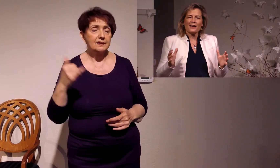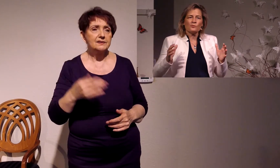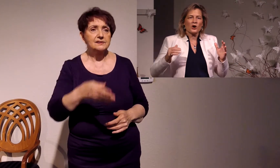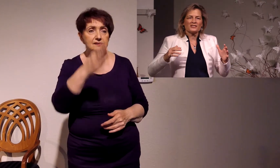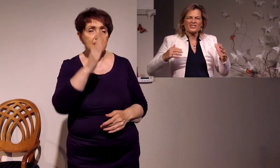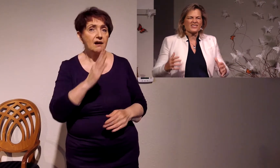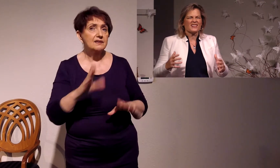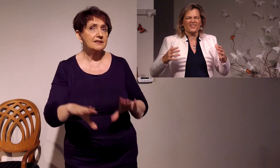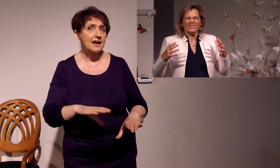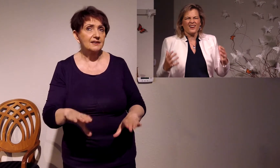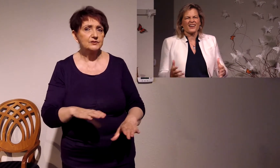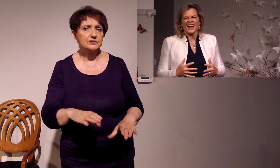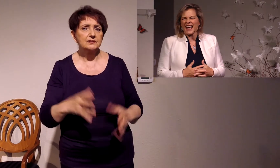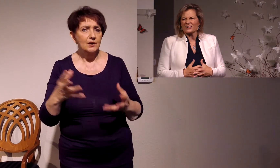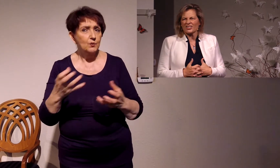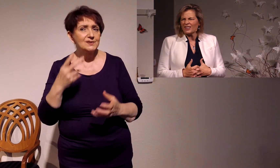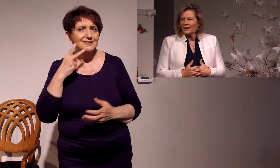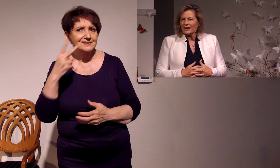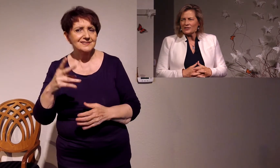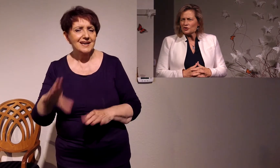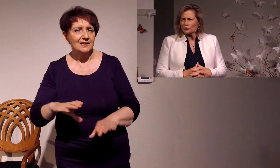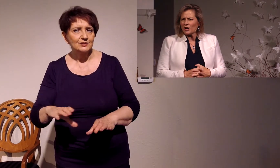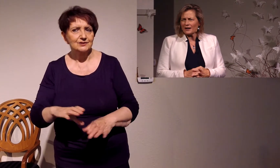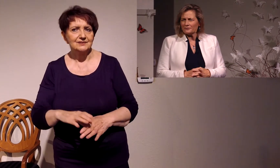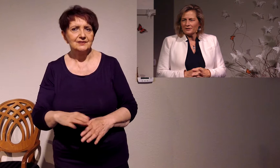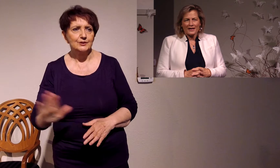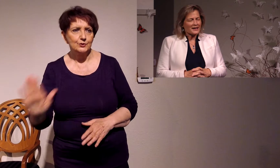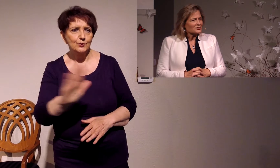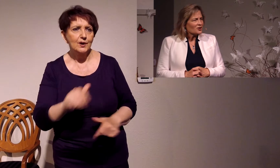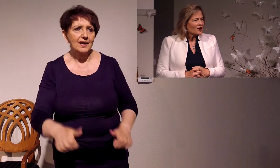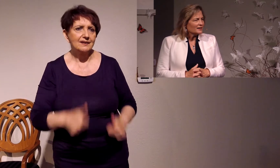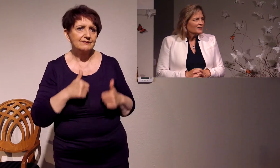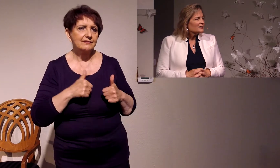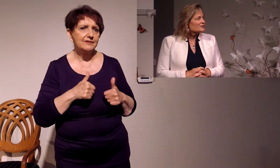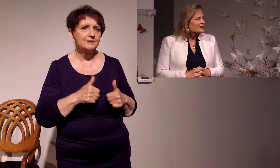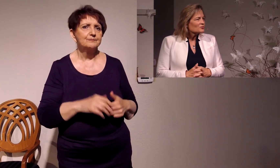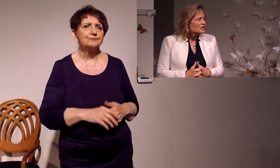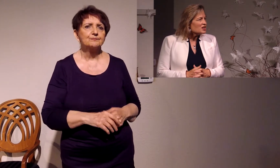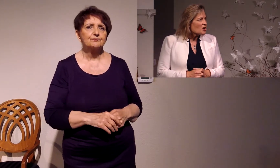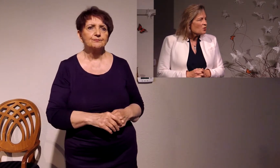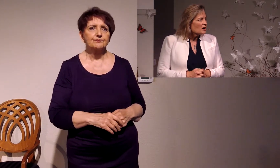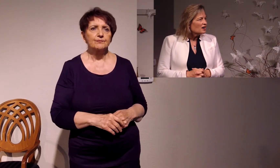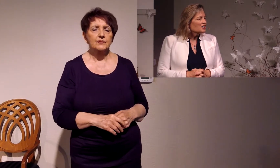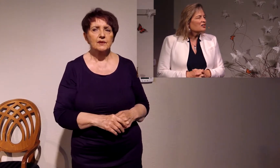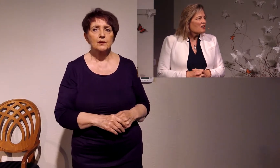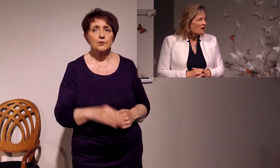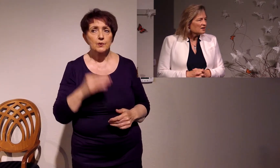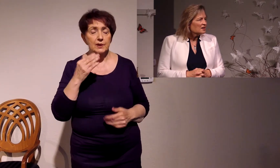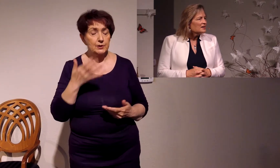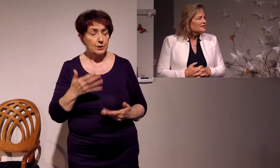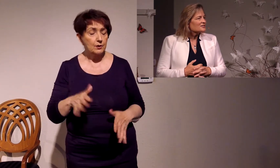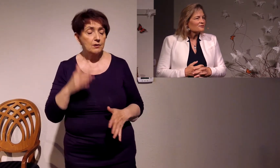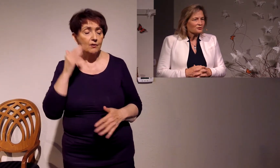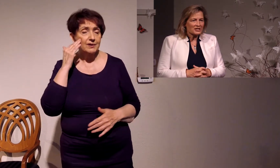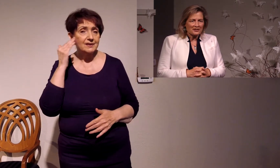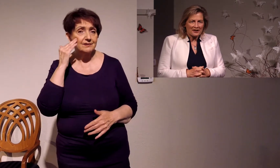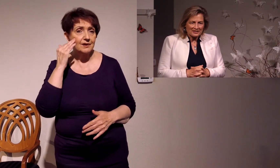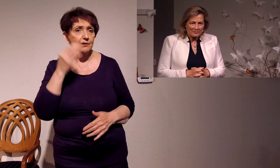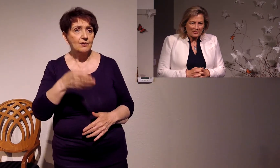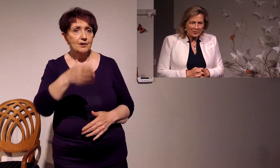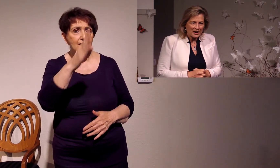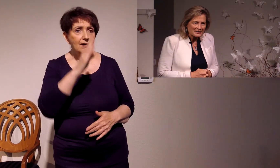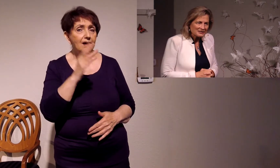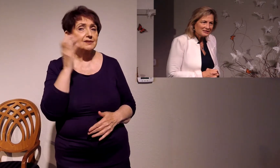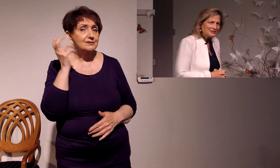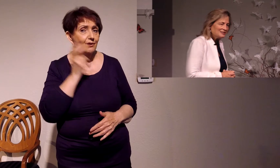And I want to see a lot of action in your life as God, because as we know, God is freaking